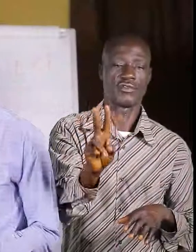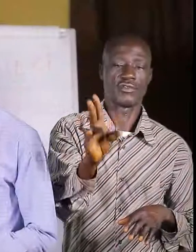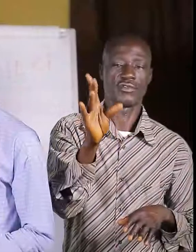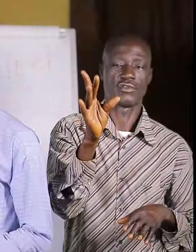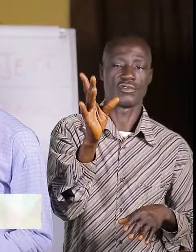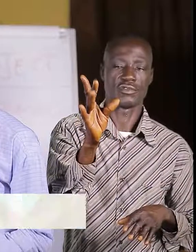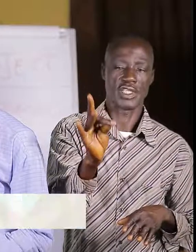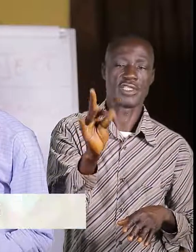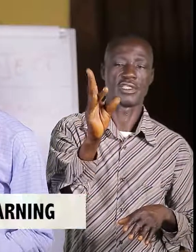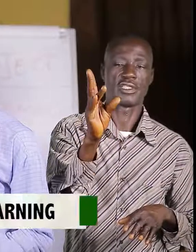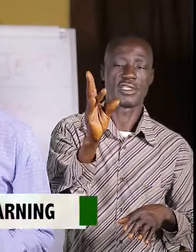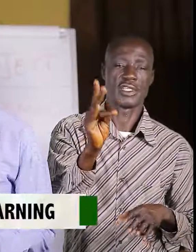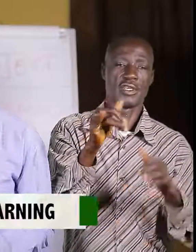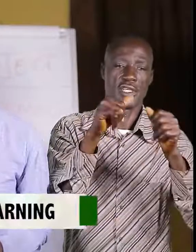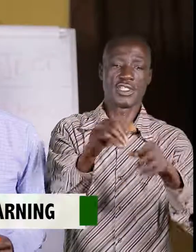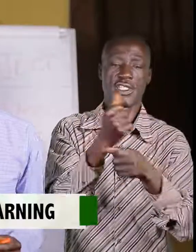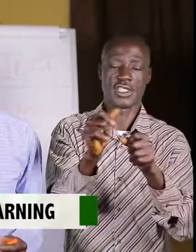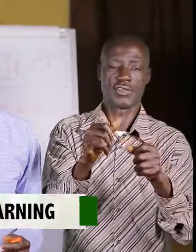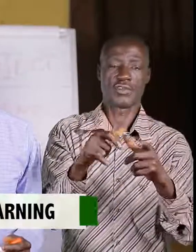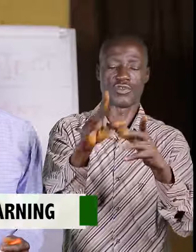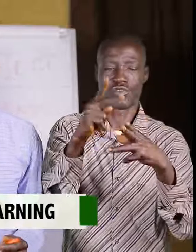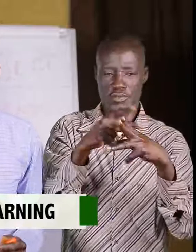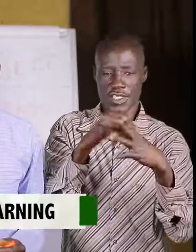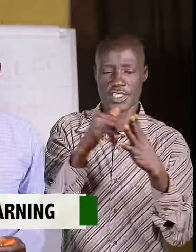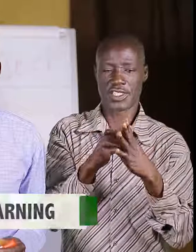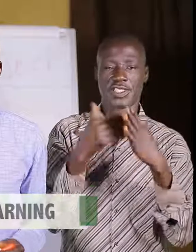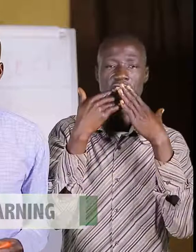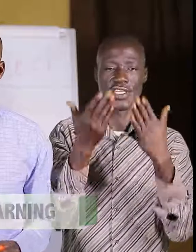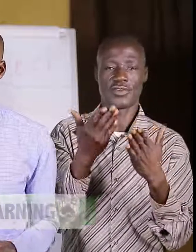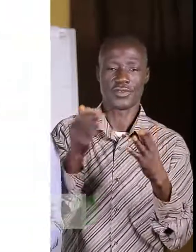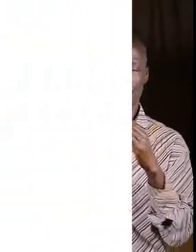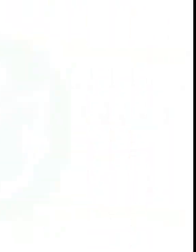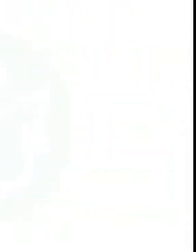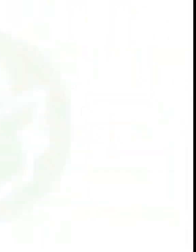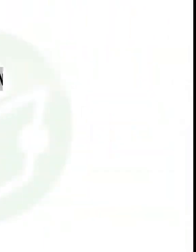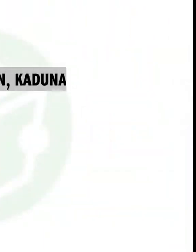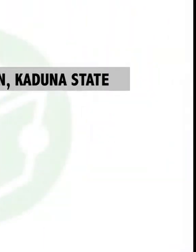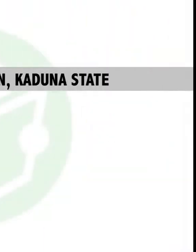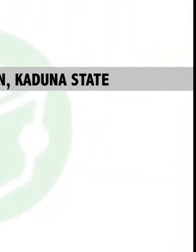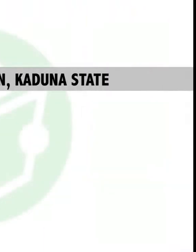080-2525-5287. Stay safe and keep learning well. Thank you.